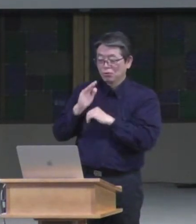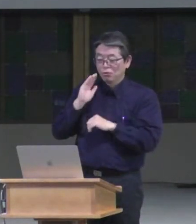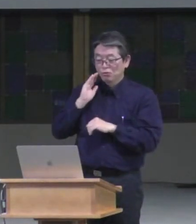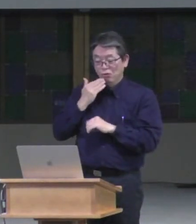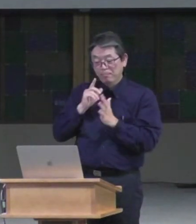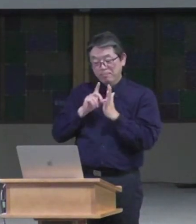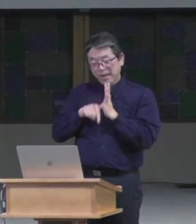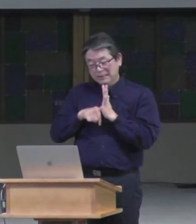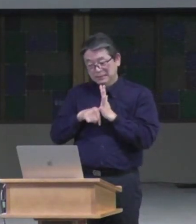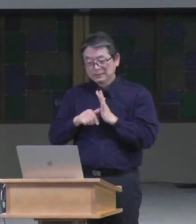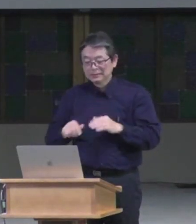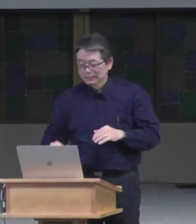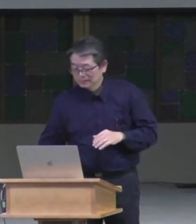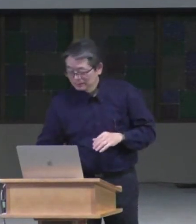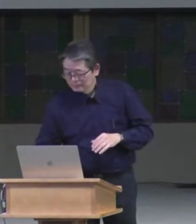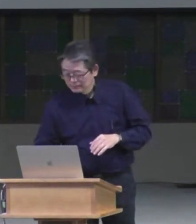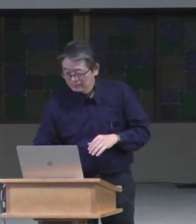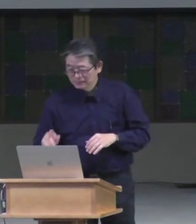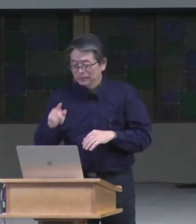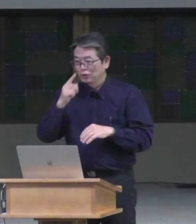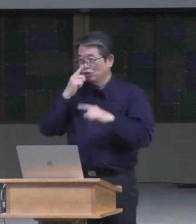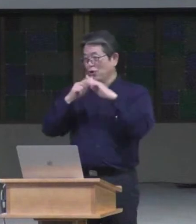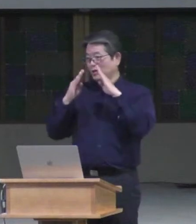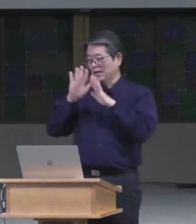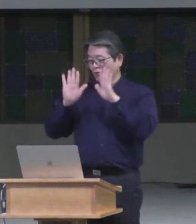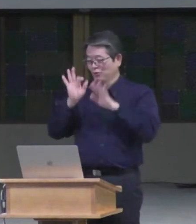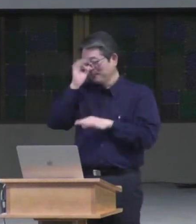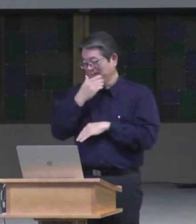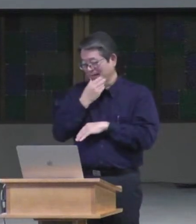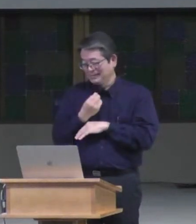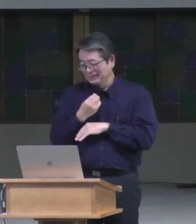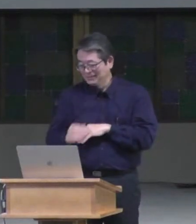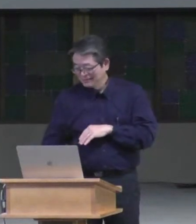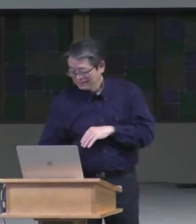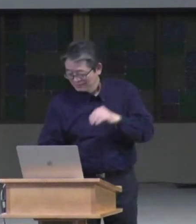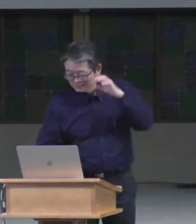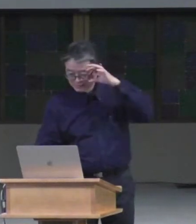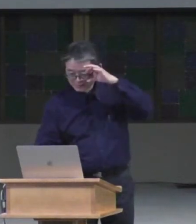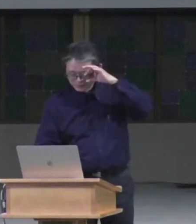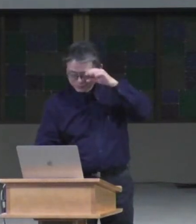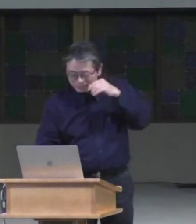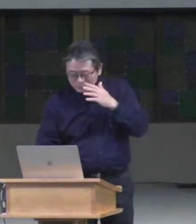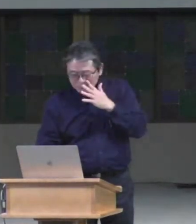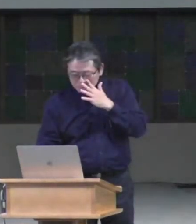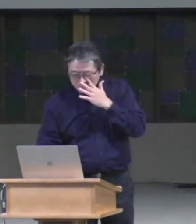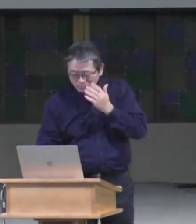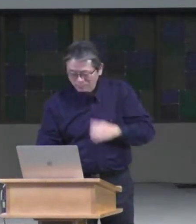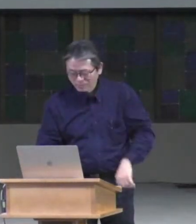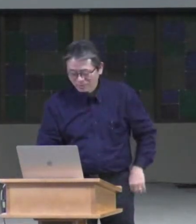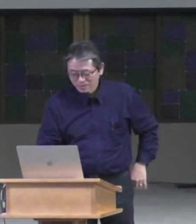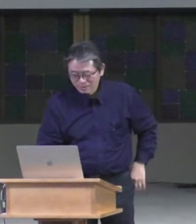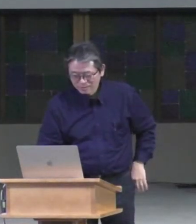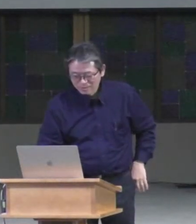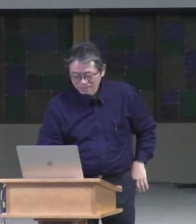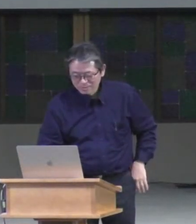communicate. So for a deaf church, I'll show you what our deaf church looks like.